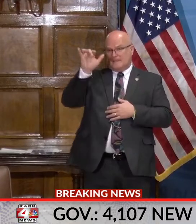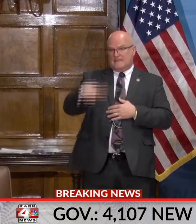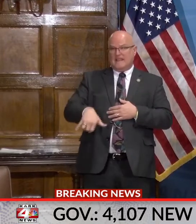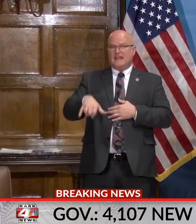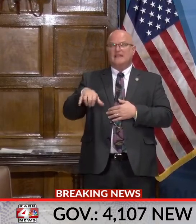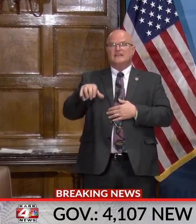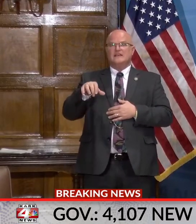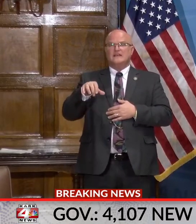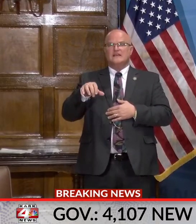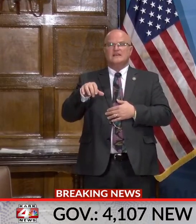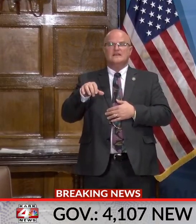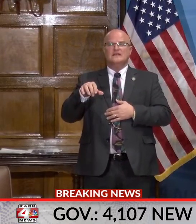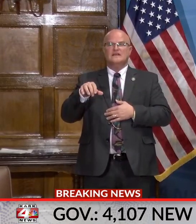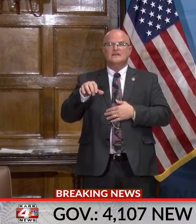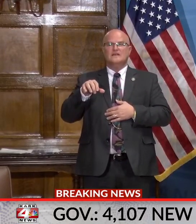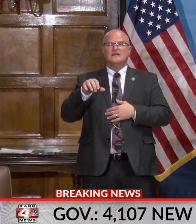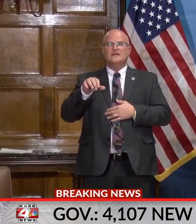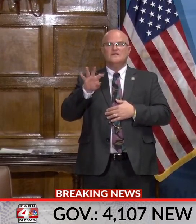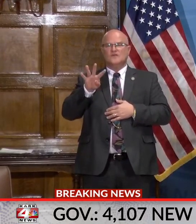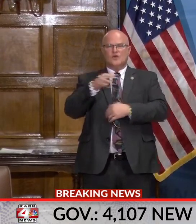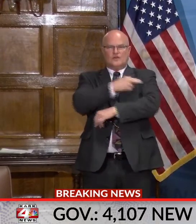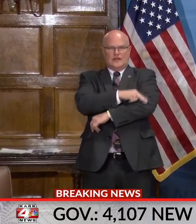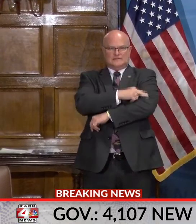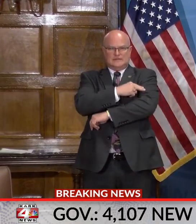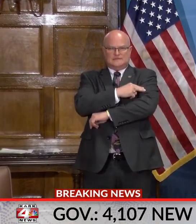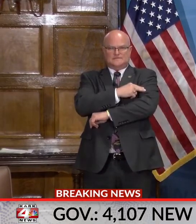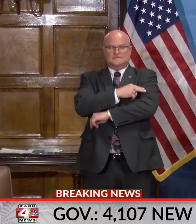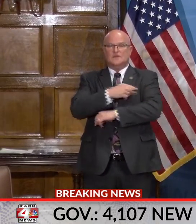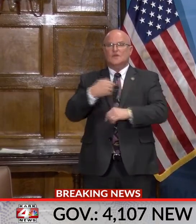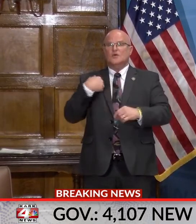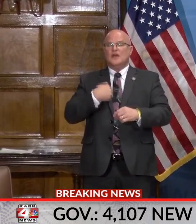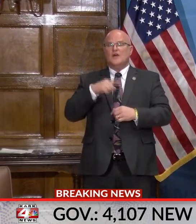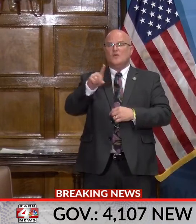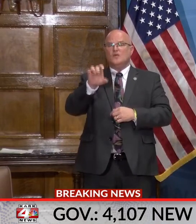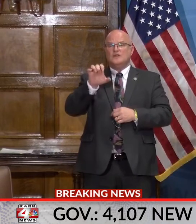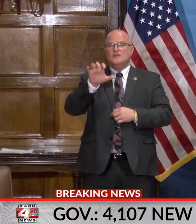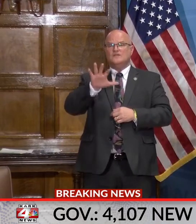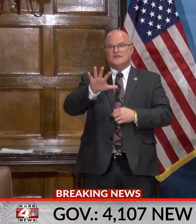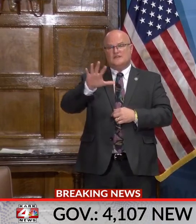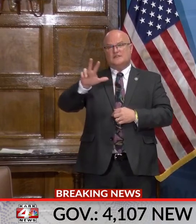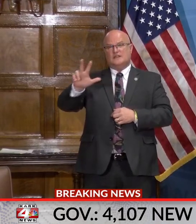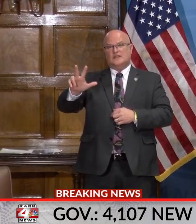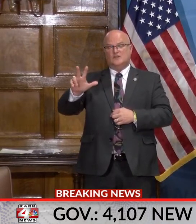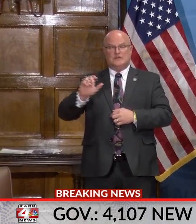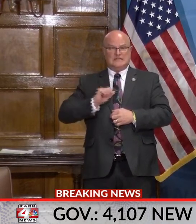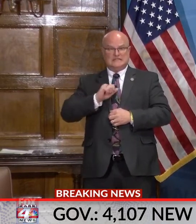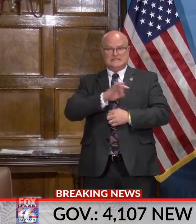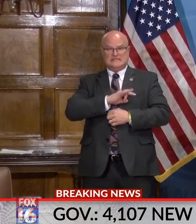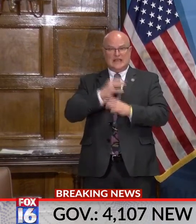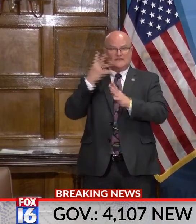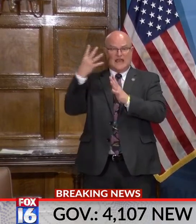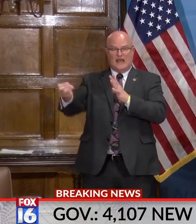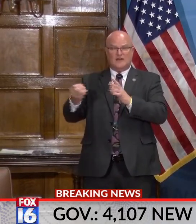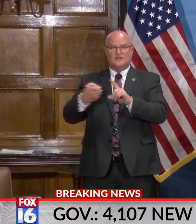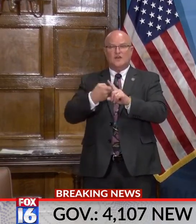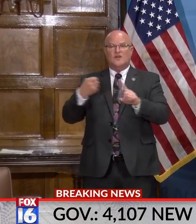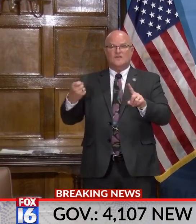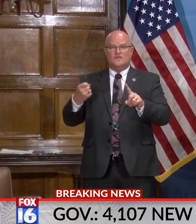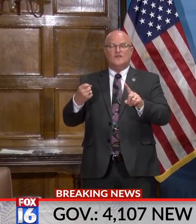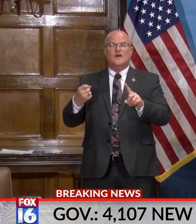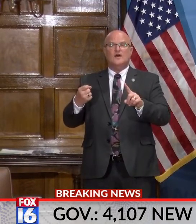current inmate cases are hospitalized. We have 153 staff out from across